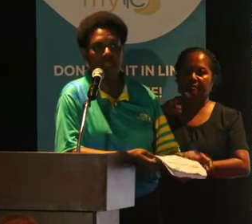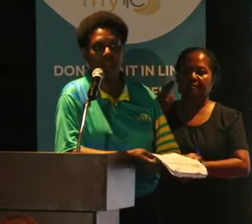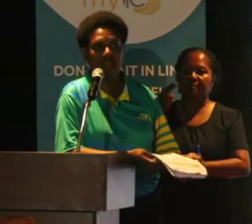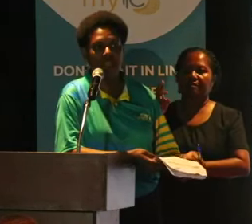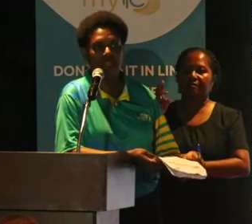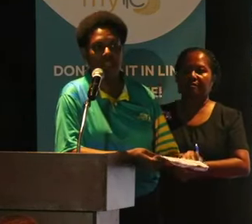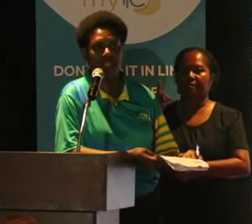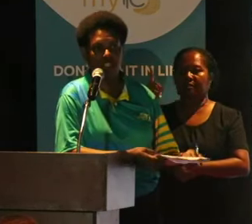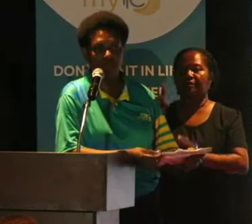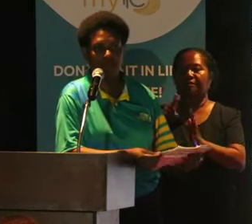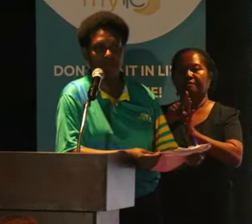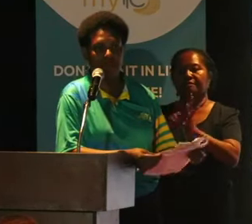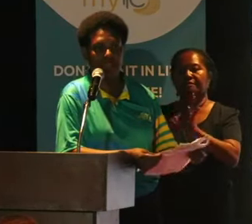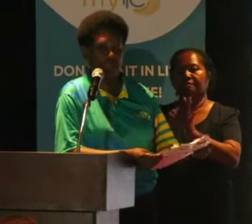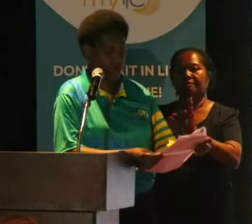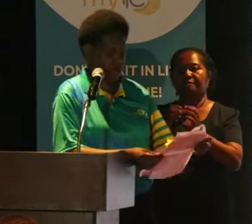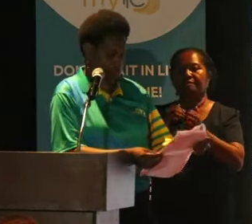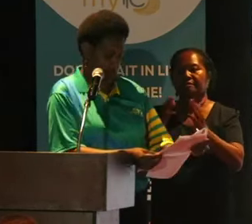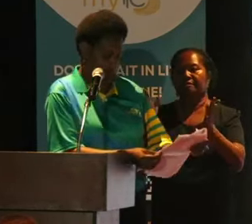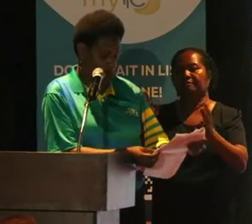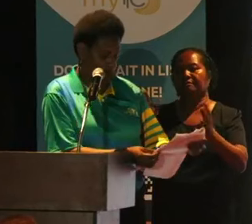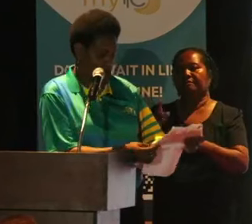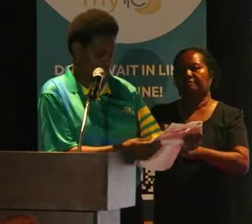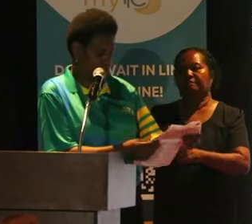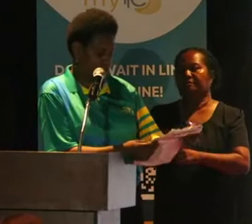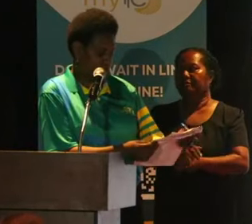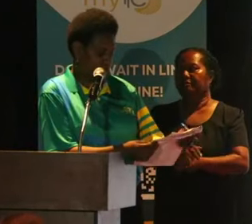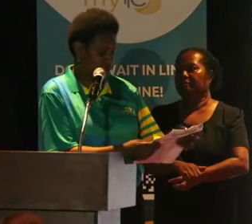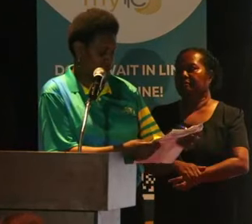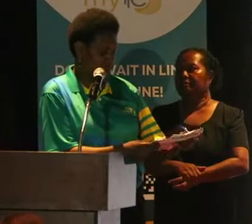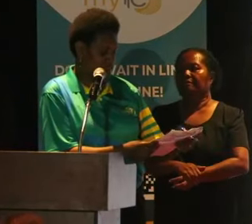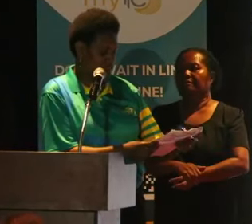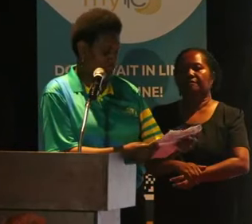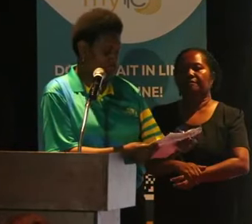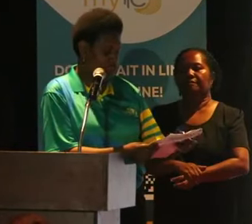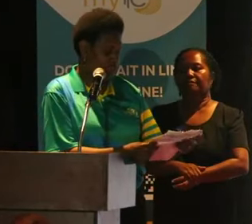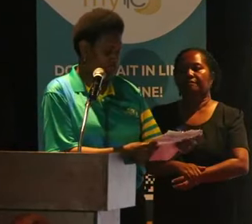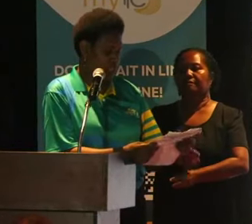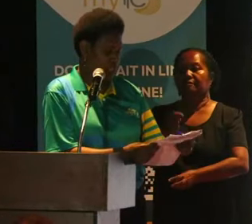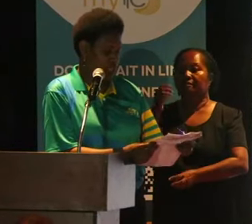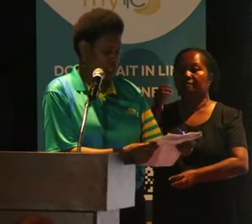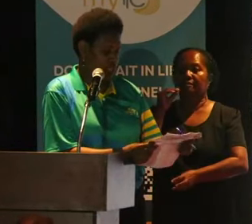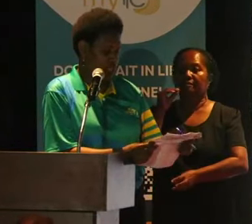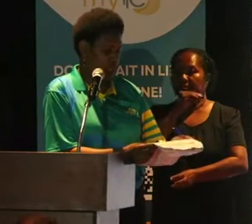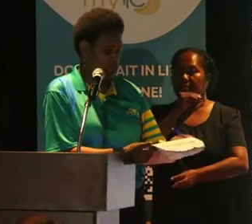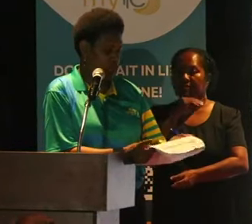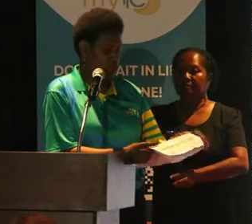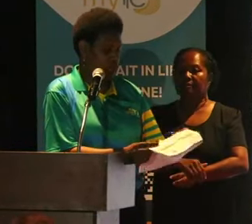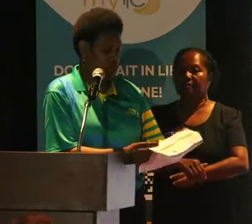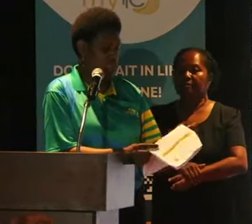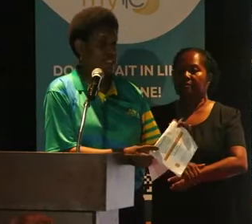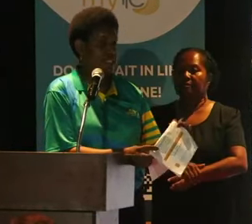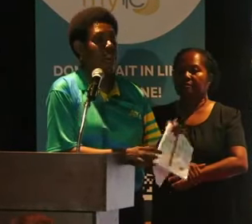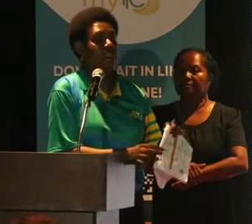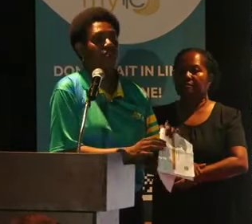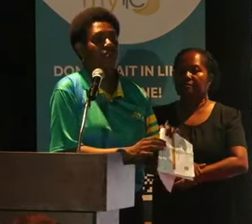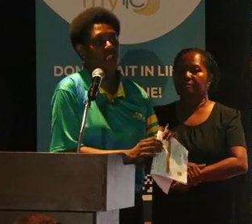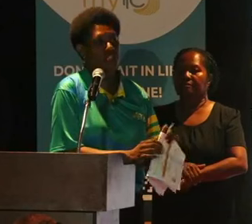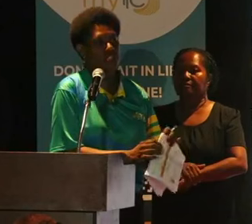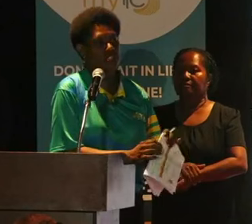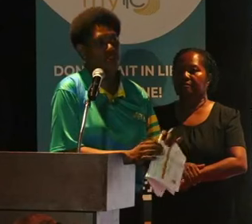exactly 1 hour, and we resume by 1:30. So after lunch, we'll go through the